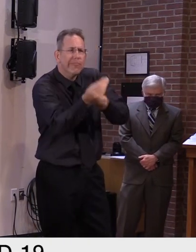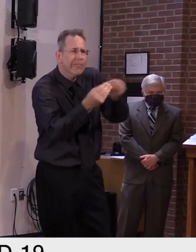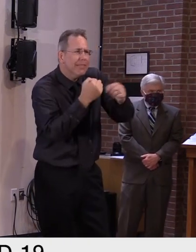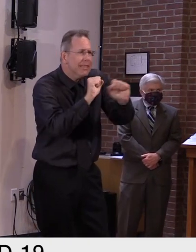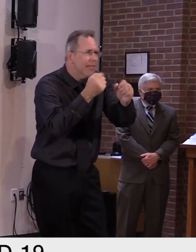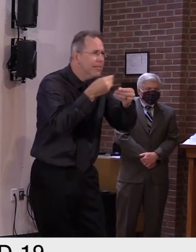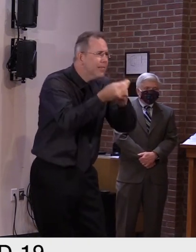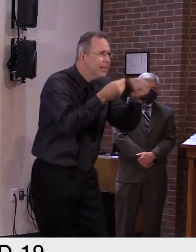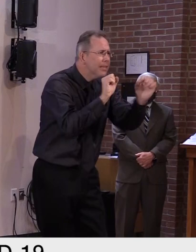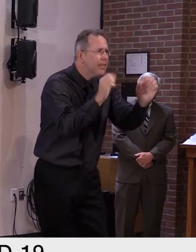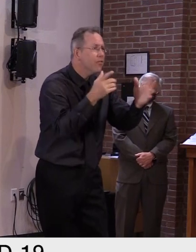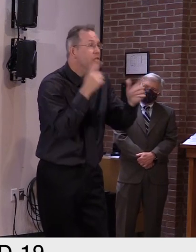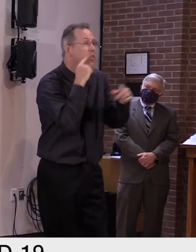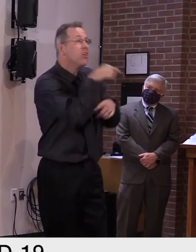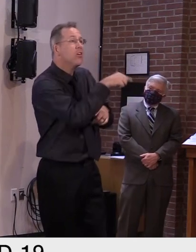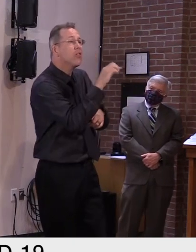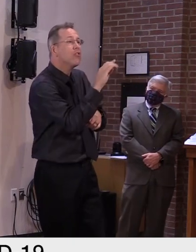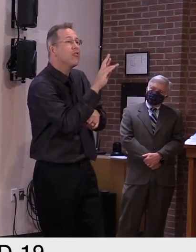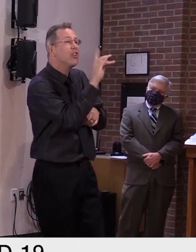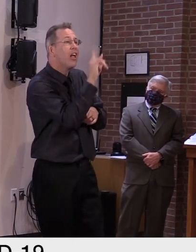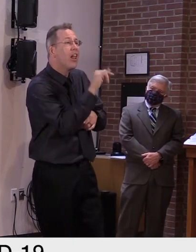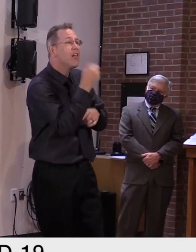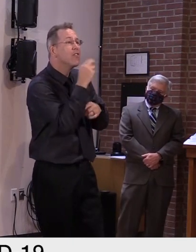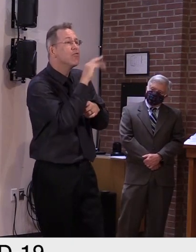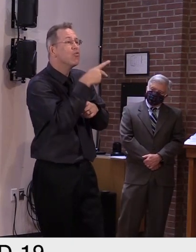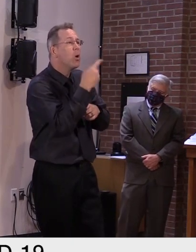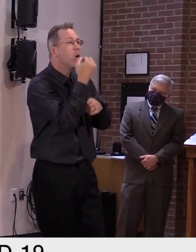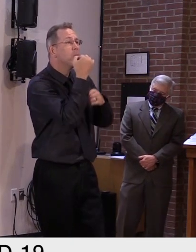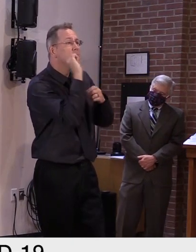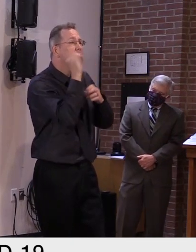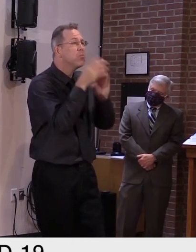it's where they're not masks available, we would try and do the